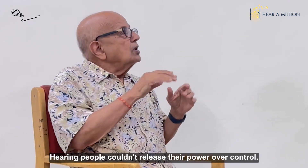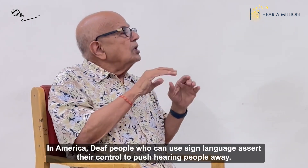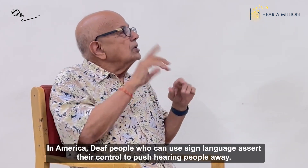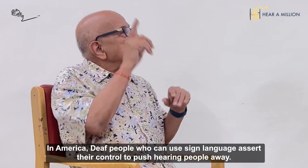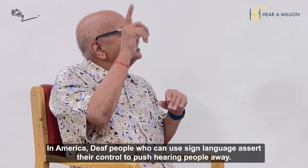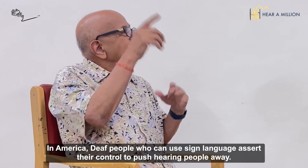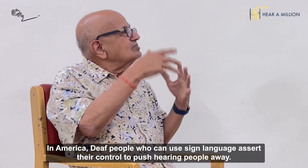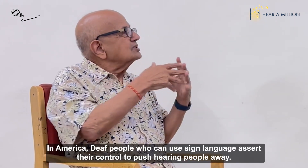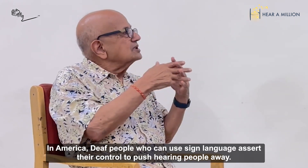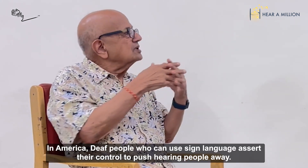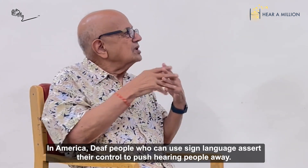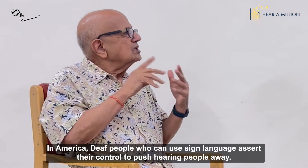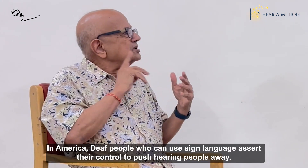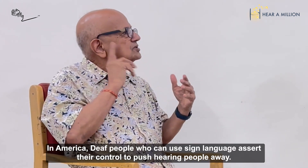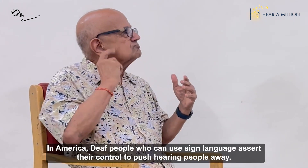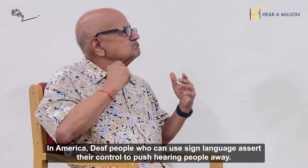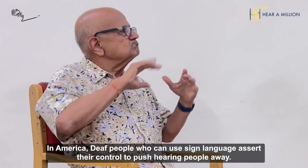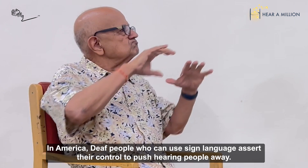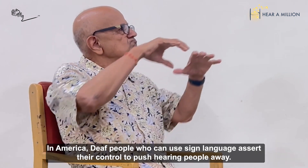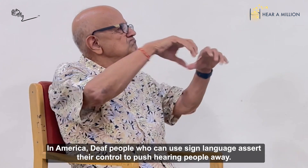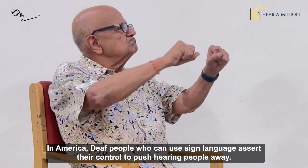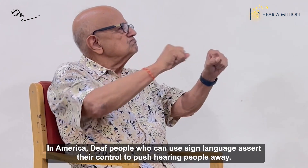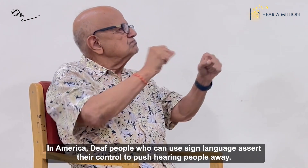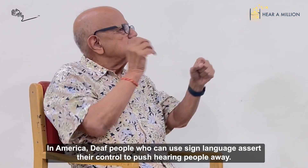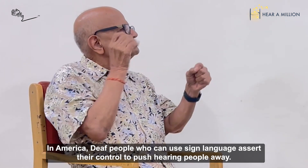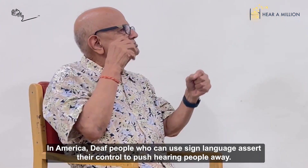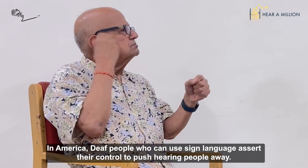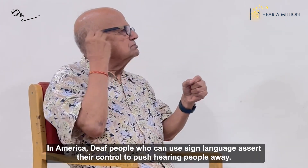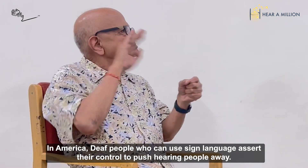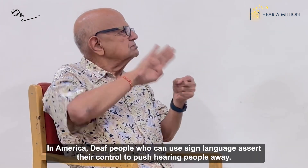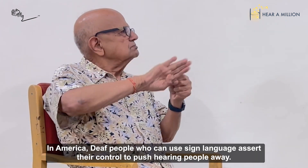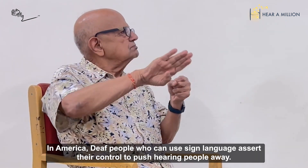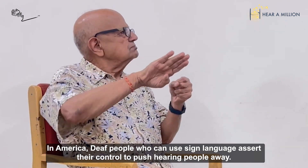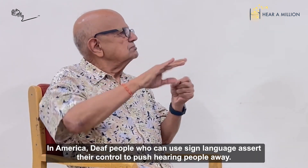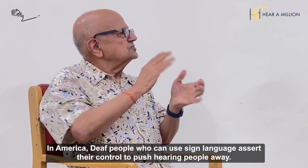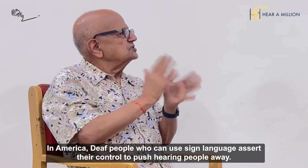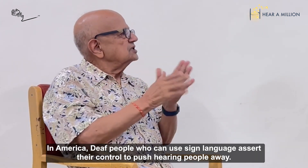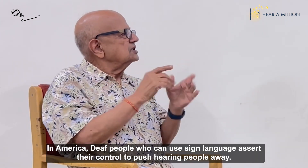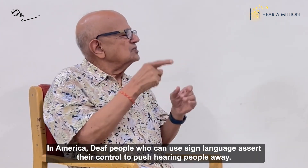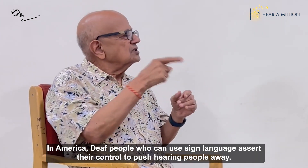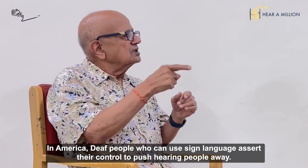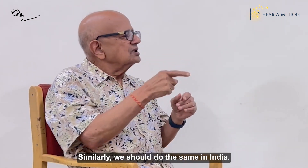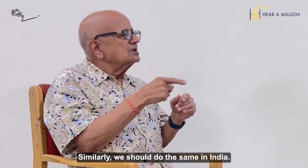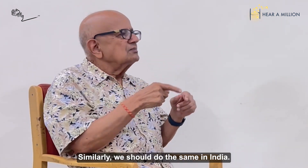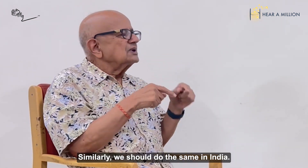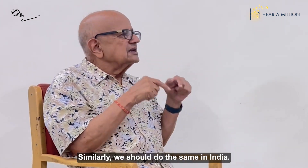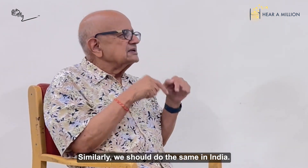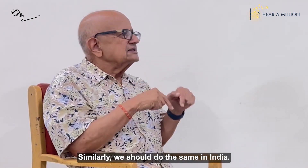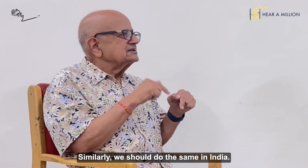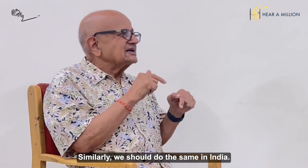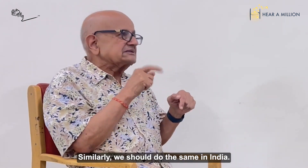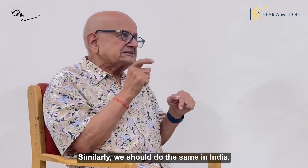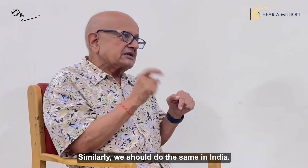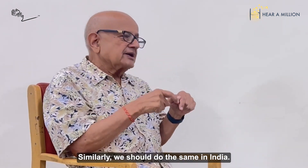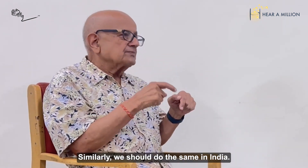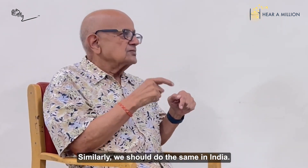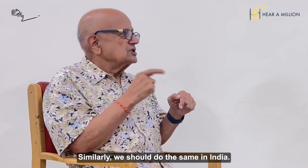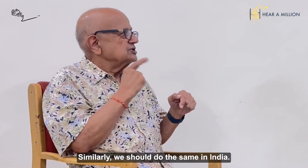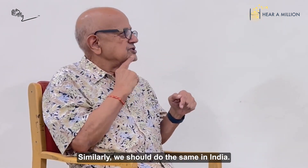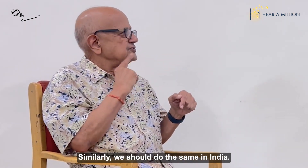In America, deaf people who can use sign language assert their control to push hearing people. Similarly, we should do the same